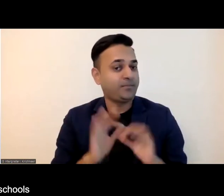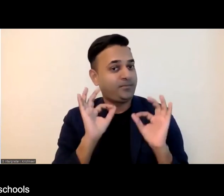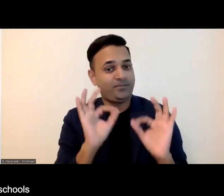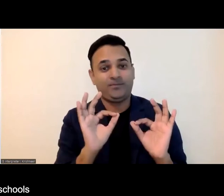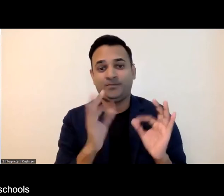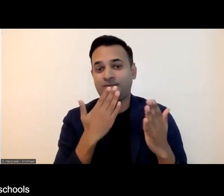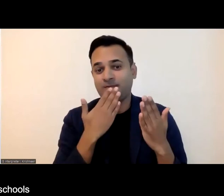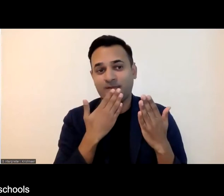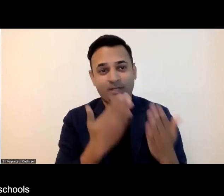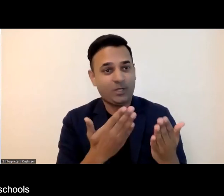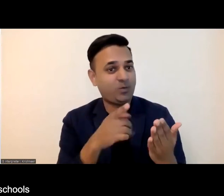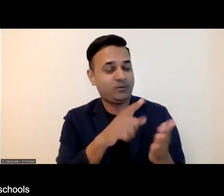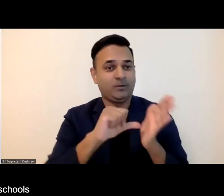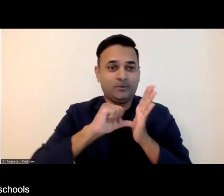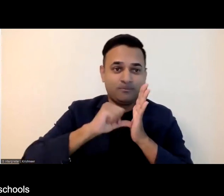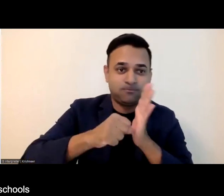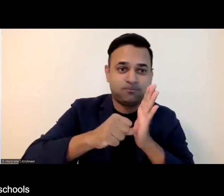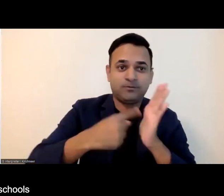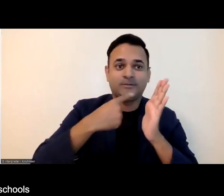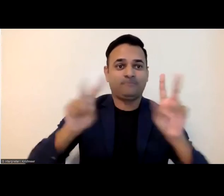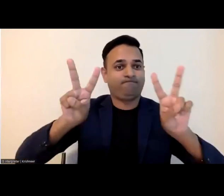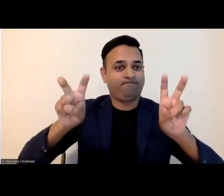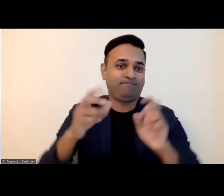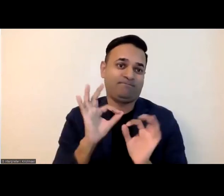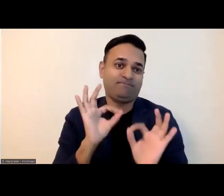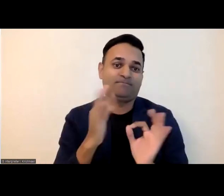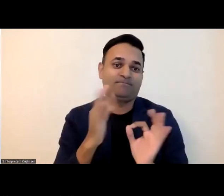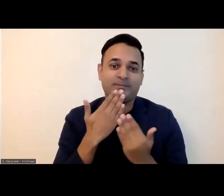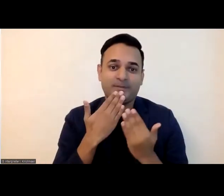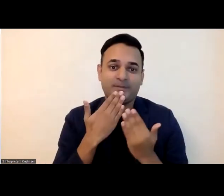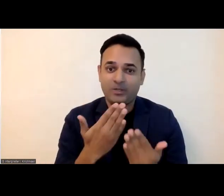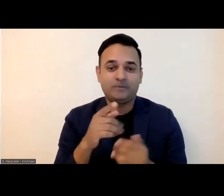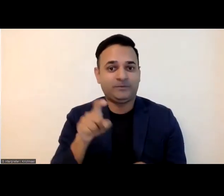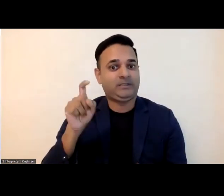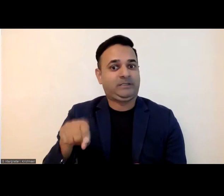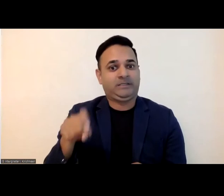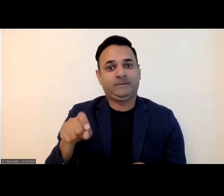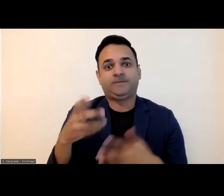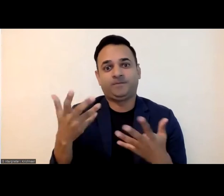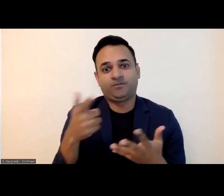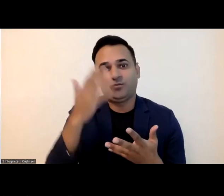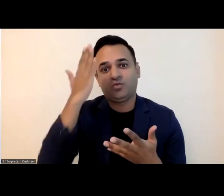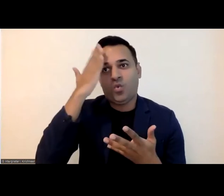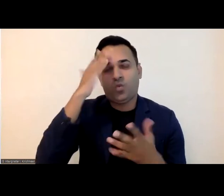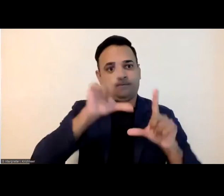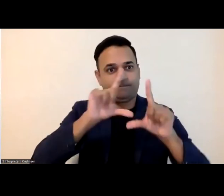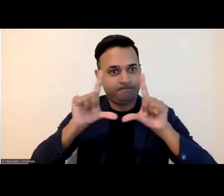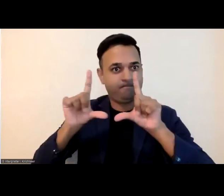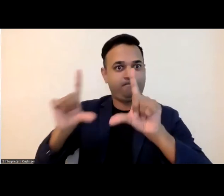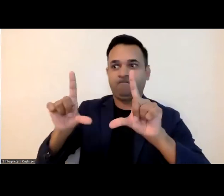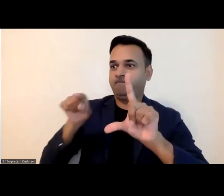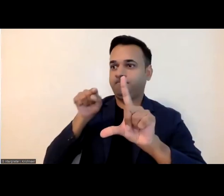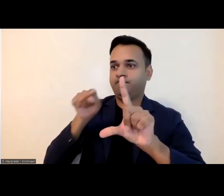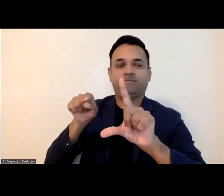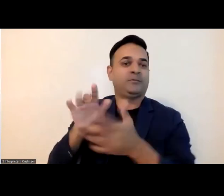interpreters in the schools so that deaf people can also have access to quality education services. And also,